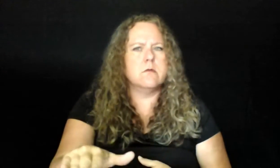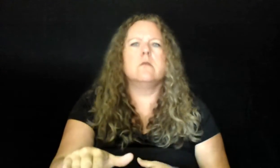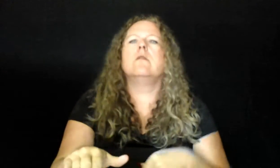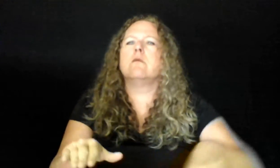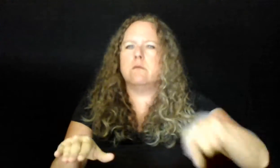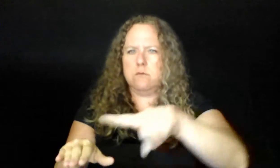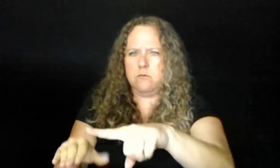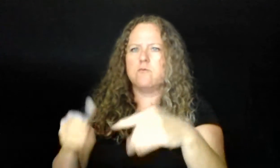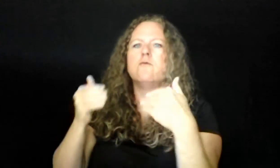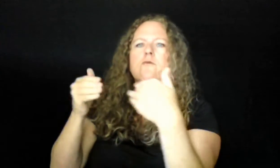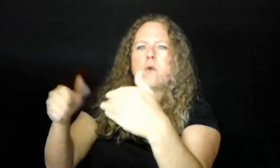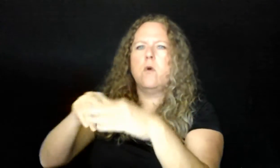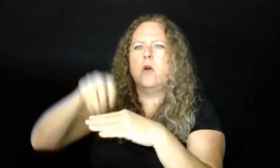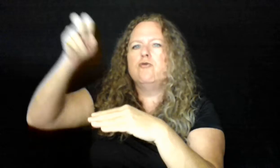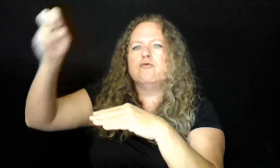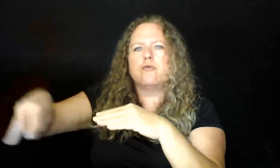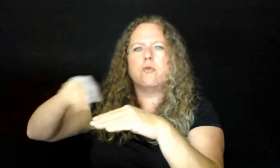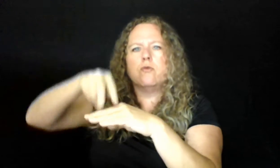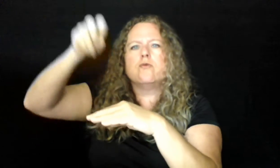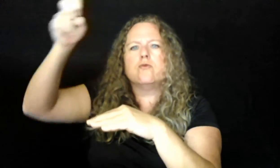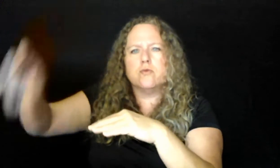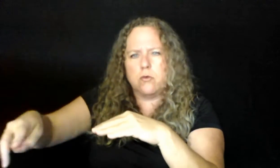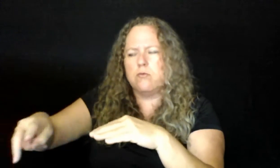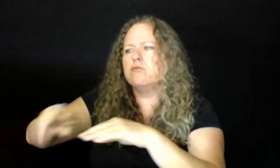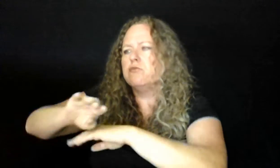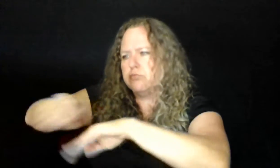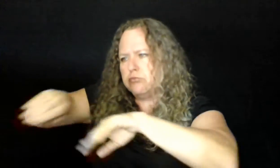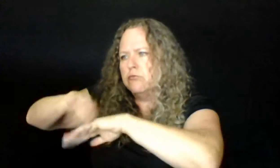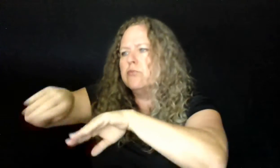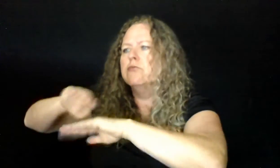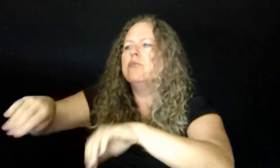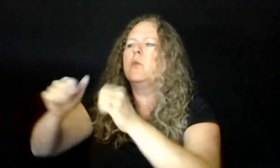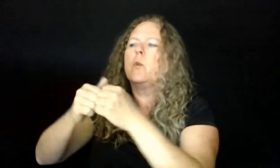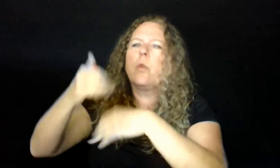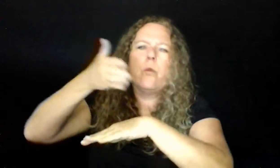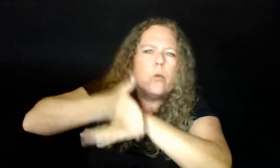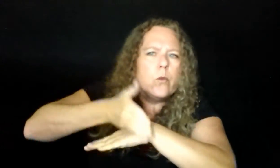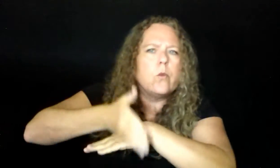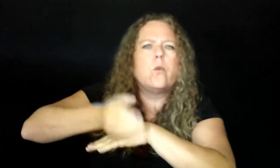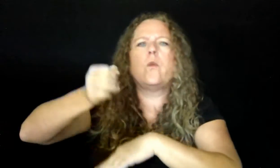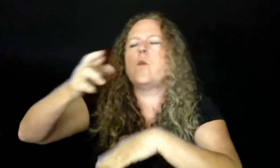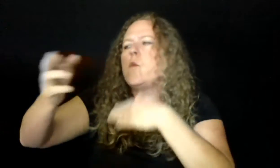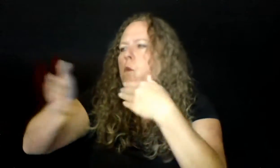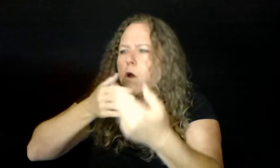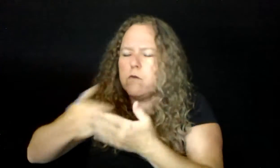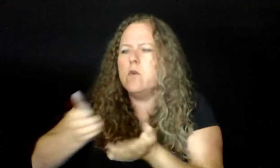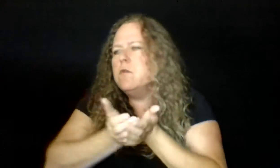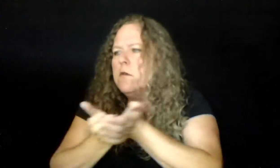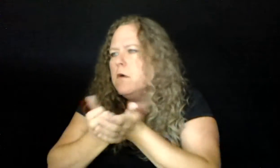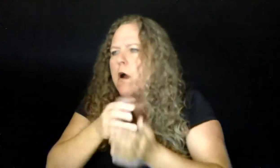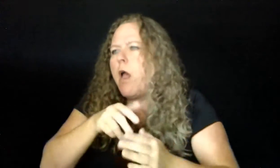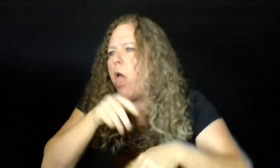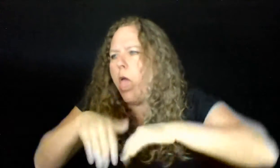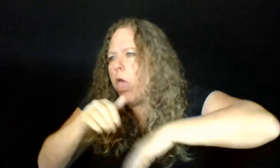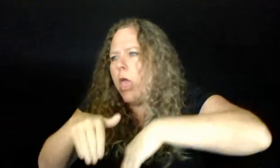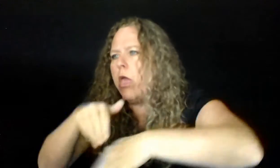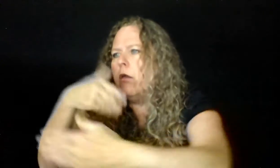The rest were to get there on planks or on the piece of the ship. In this way, everyone reached land safely. This is the word of the